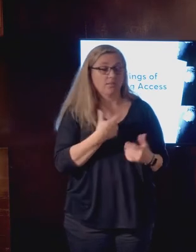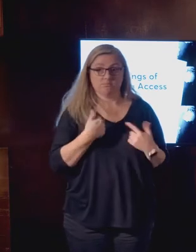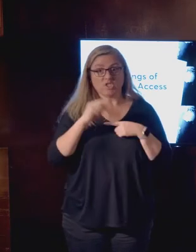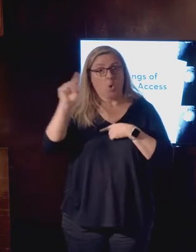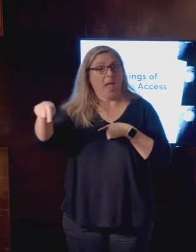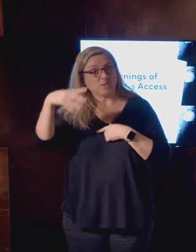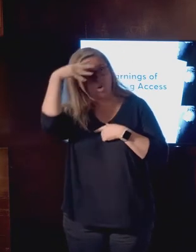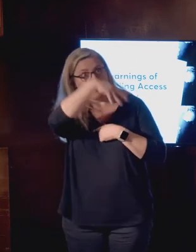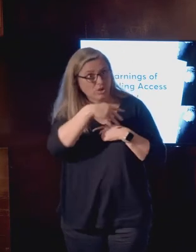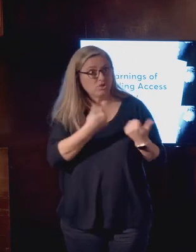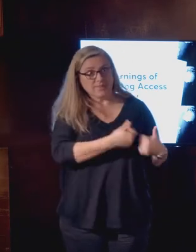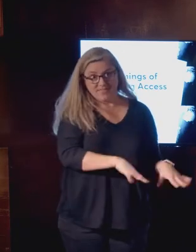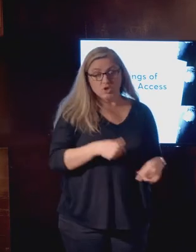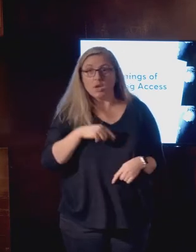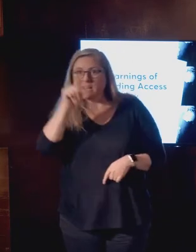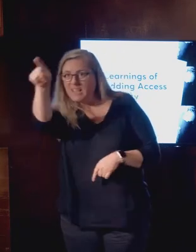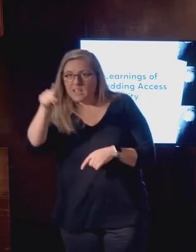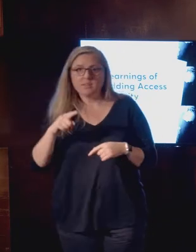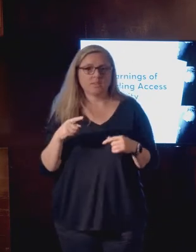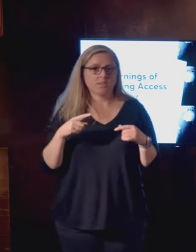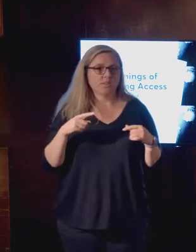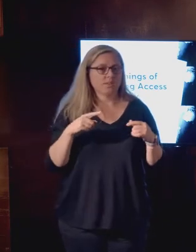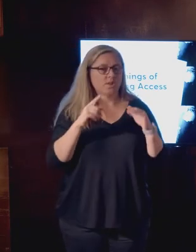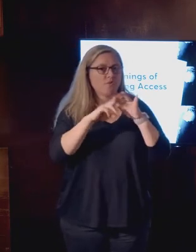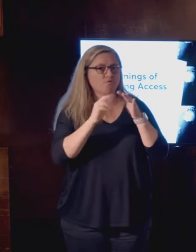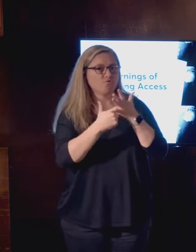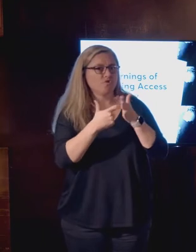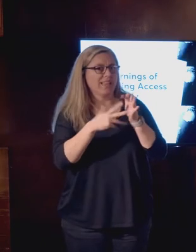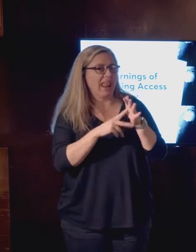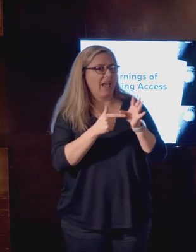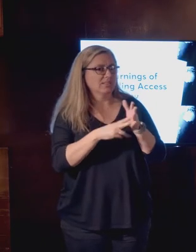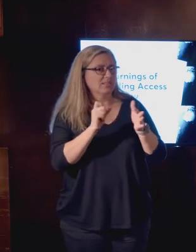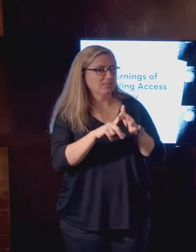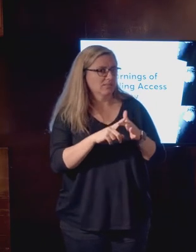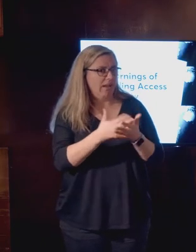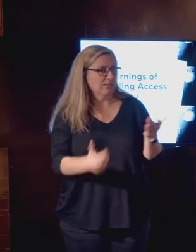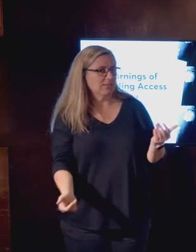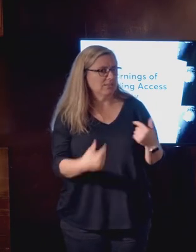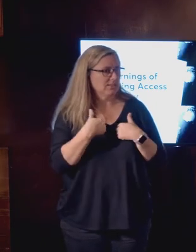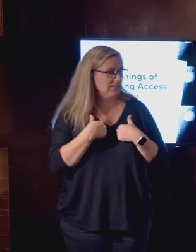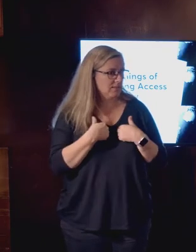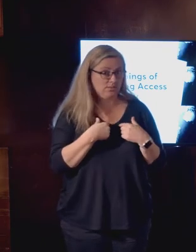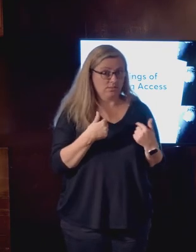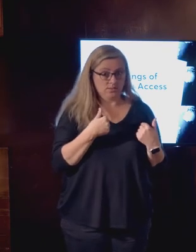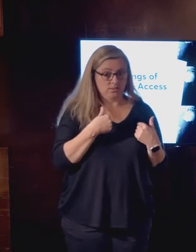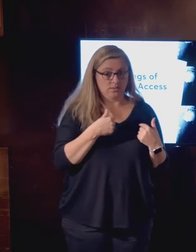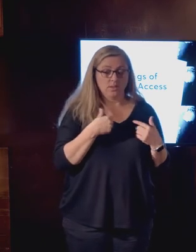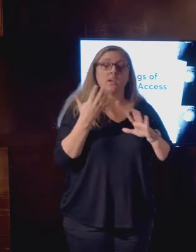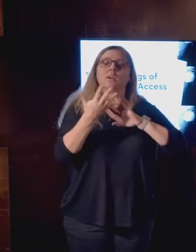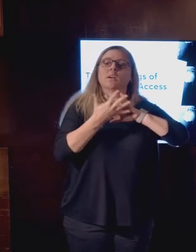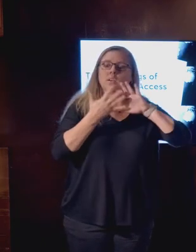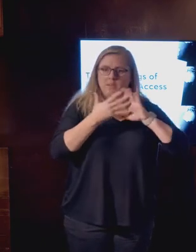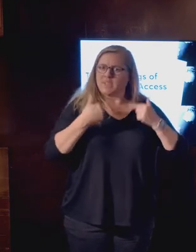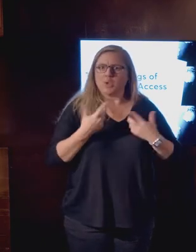work as a freelance artist, and I didn't have the luxury, and when I say luxury, I say it